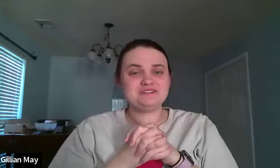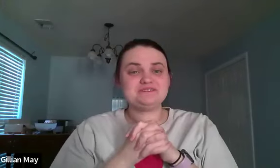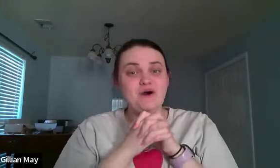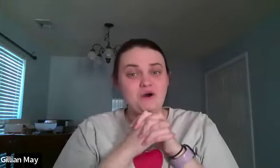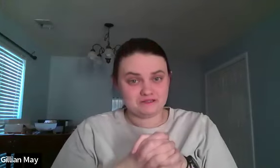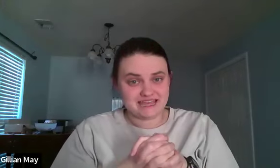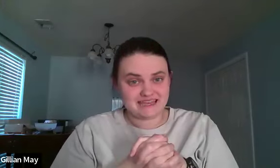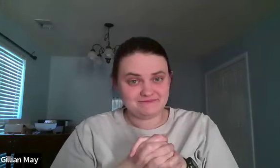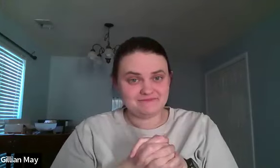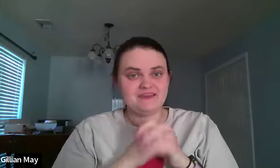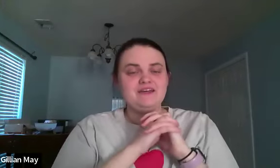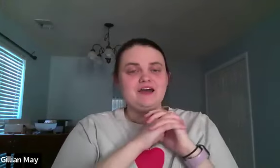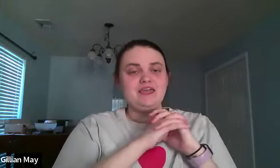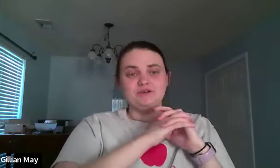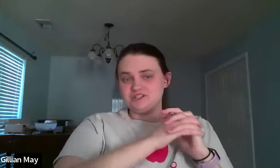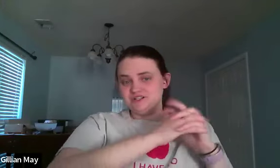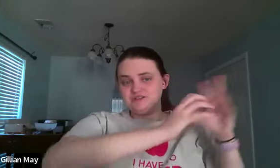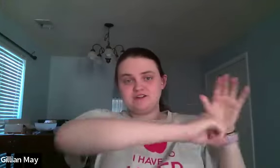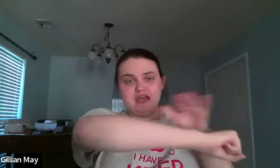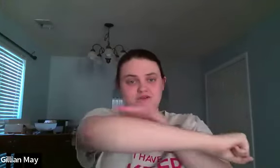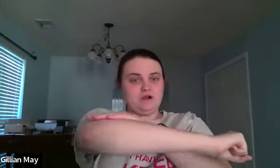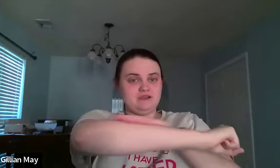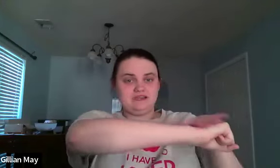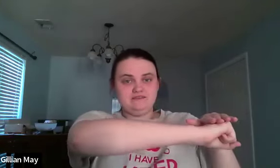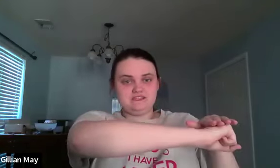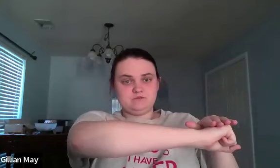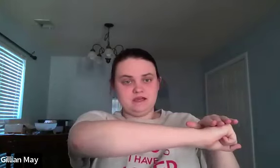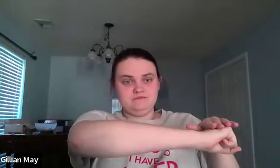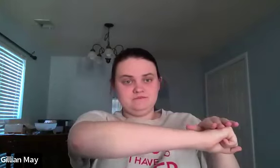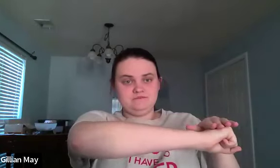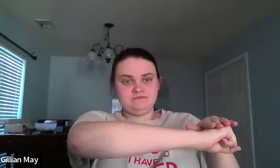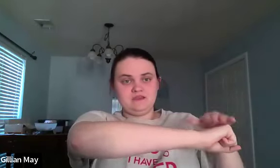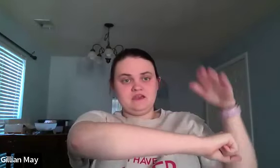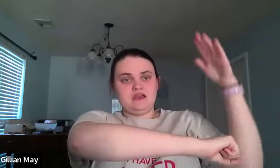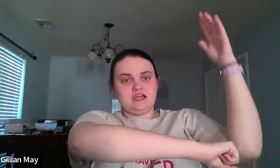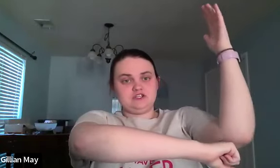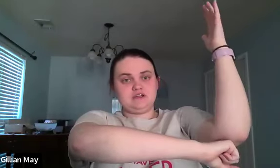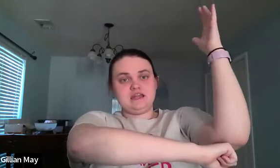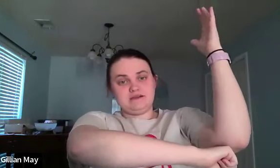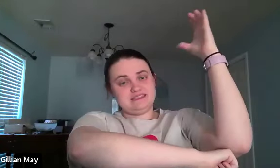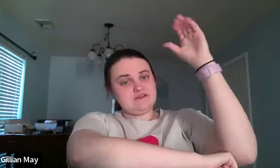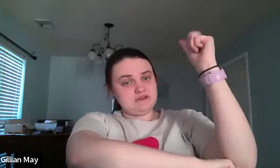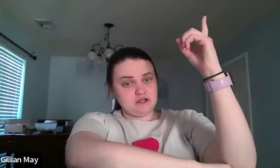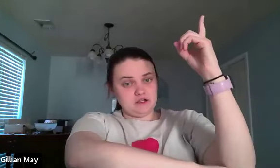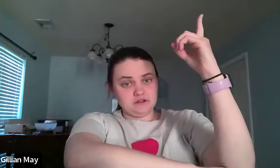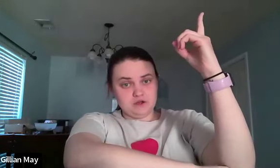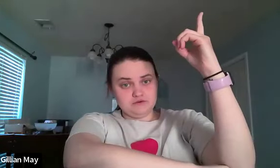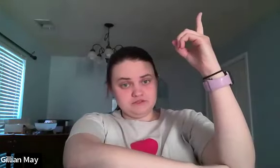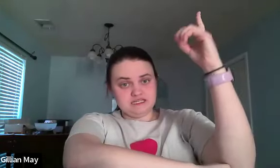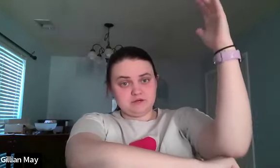to do is all day. And what you're going to do is you're going to have your arm again this way. And you're going to now, instead of having it closed, it's going to